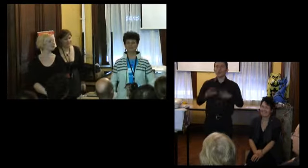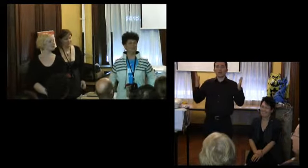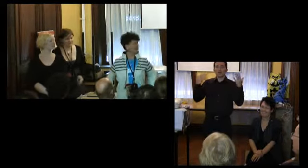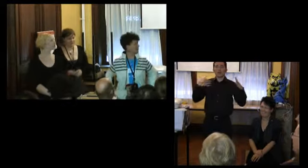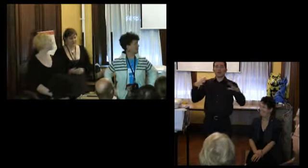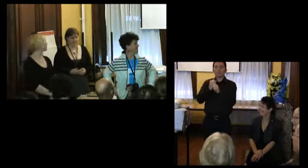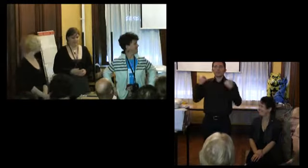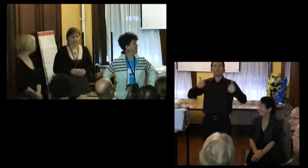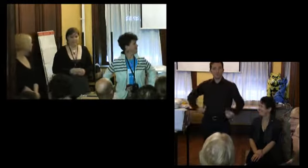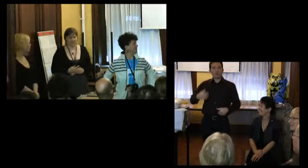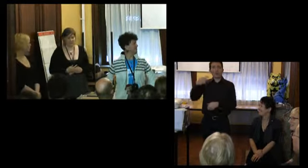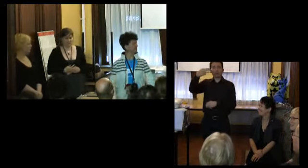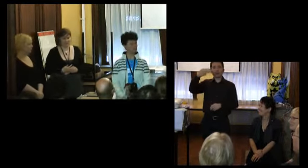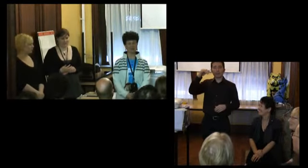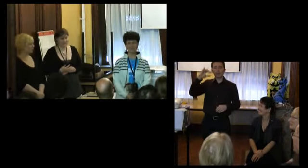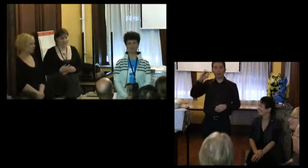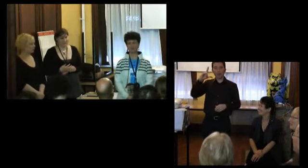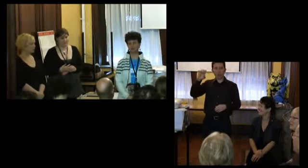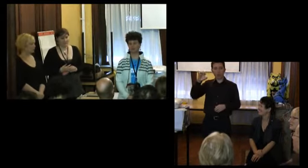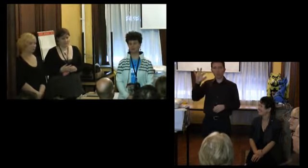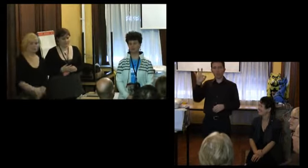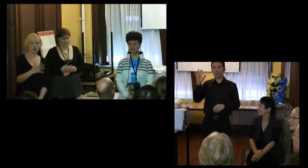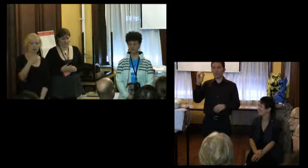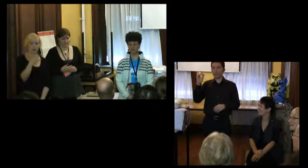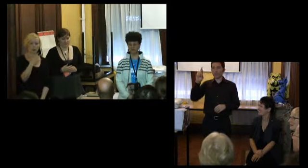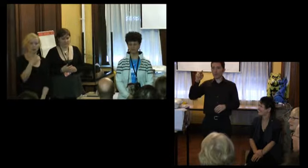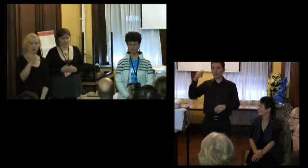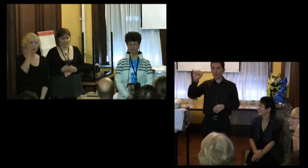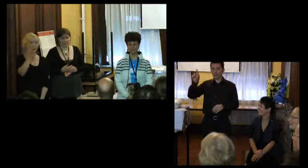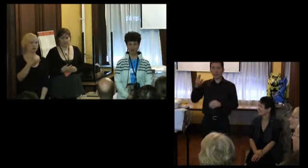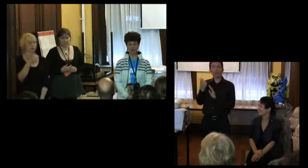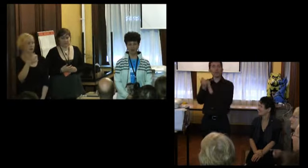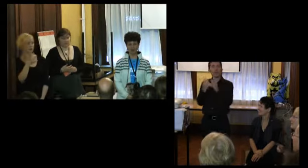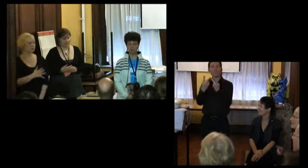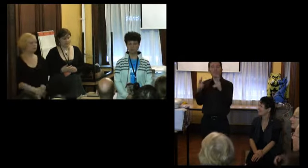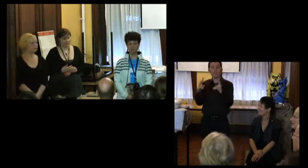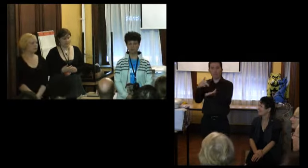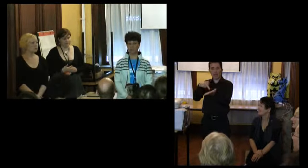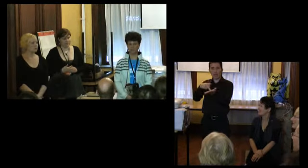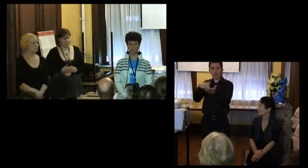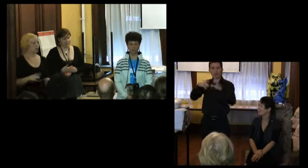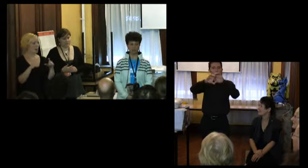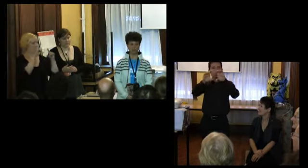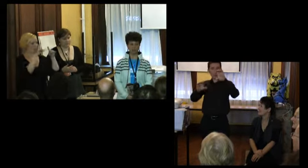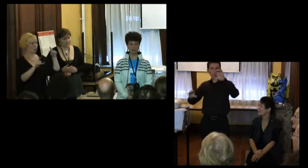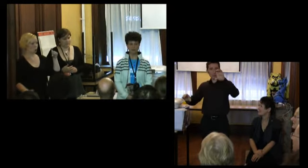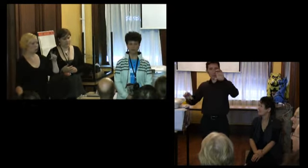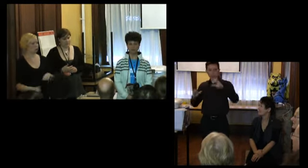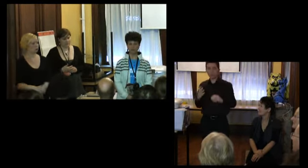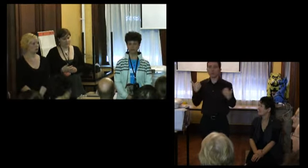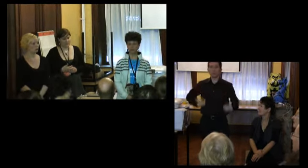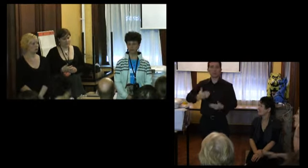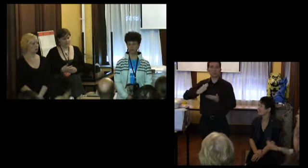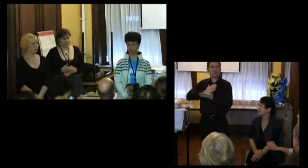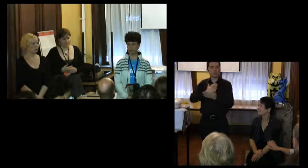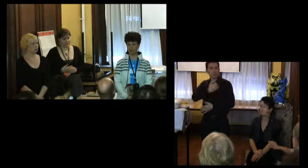Je suis Nicole Fournier, je viens de Paris, du Centre Pompidou. Je suis chargée de projet public